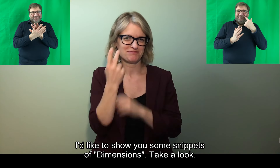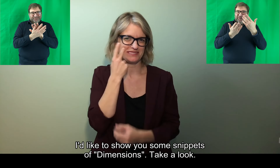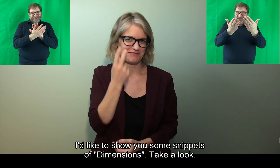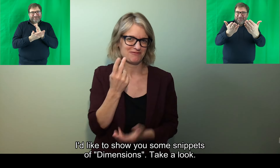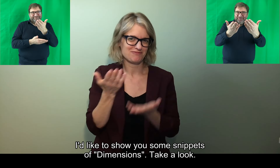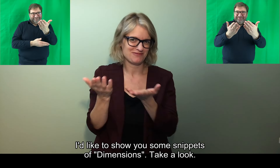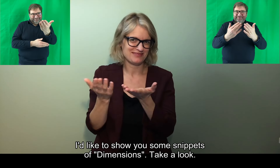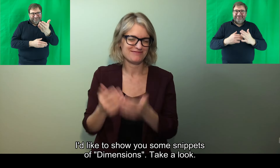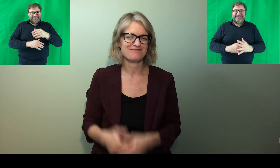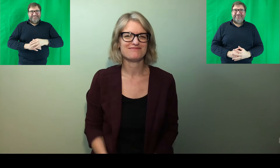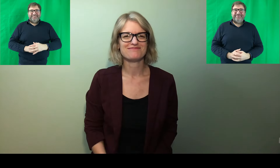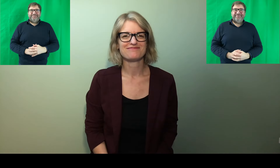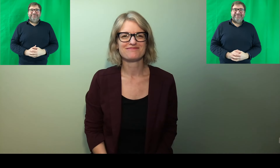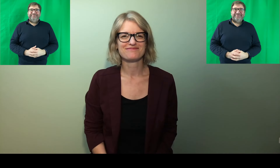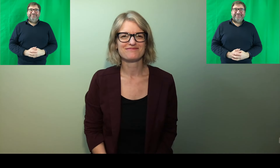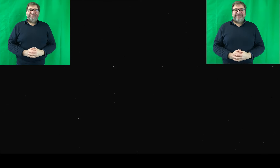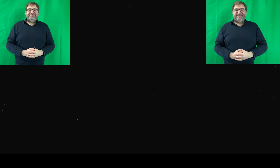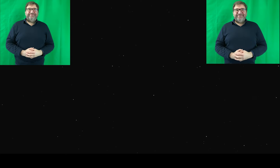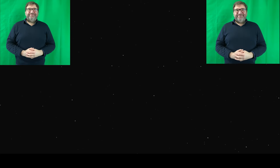Dimensions. Take a look.